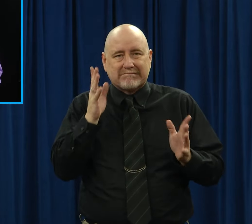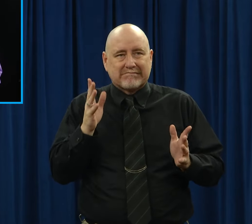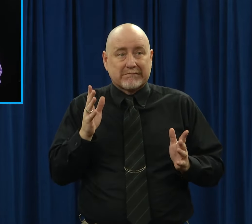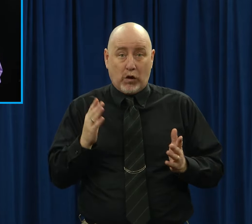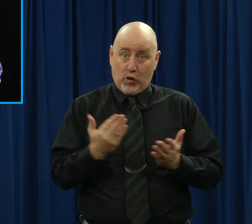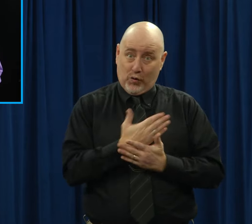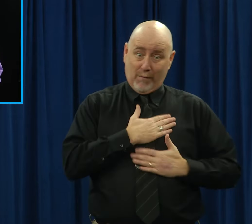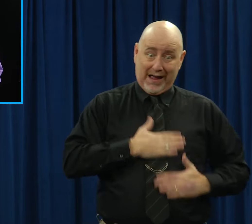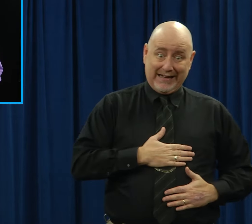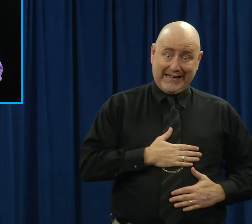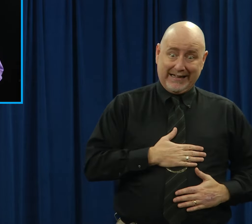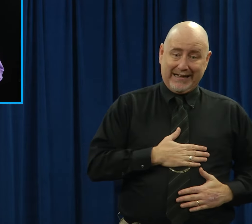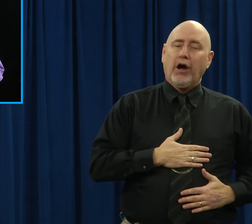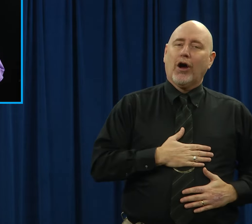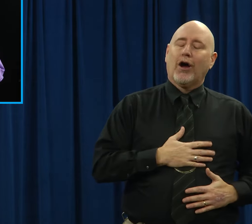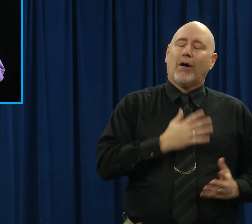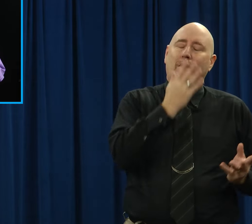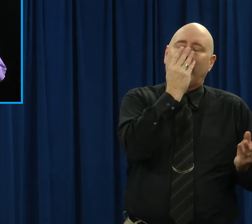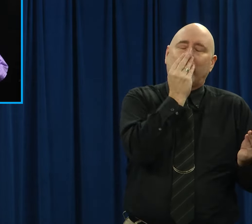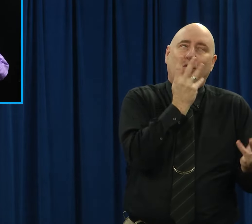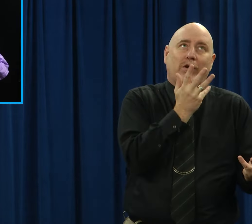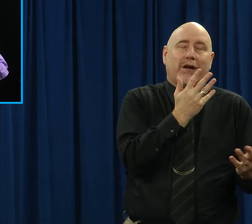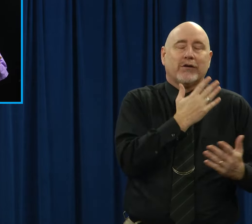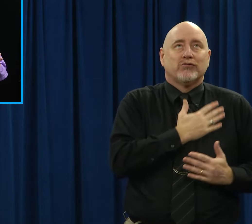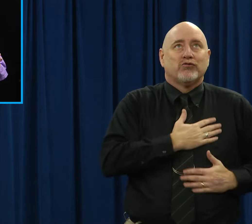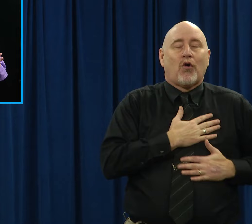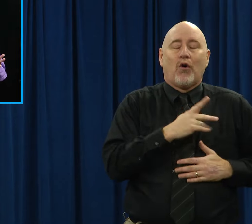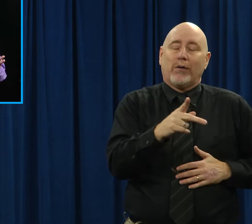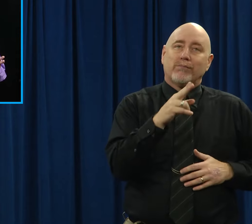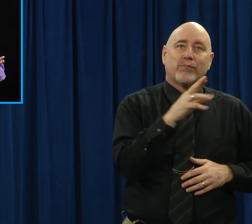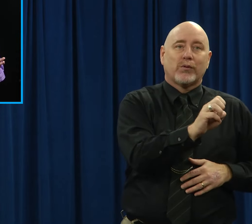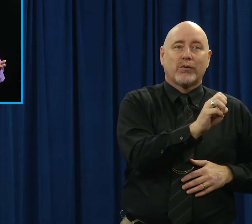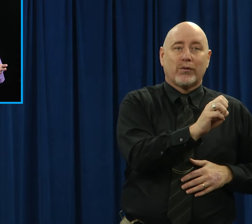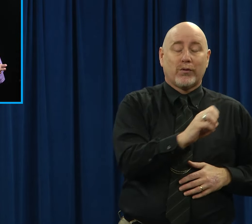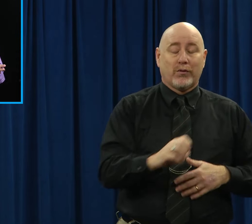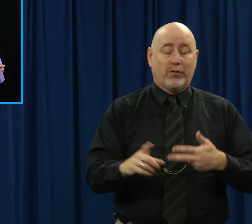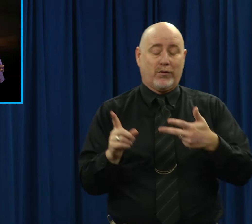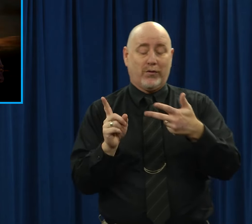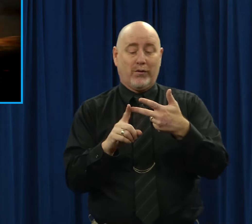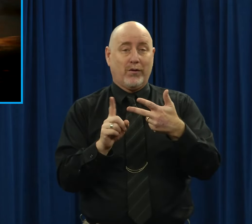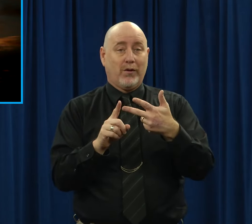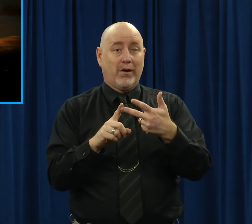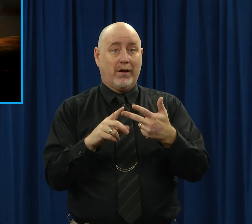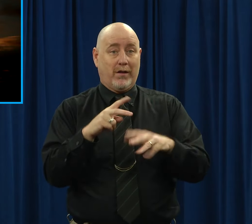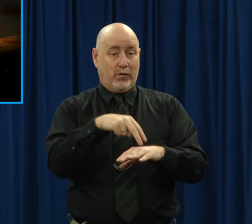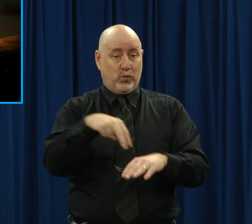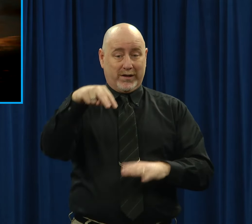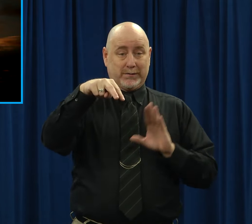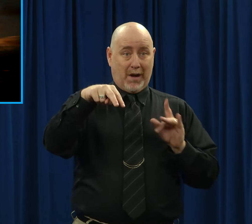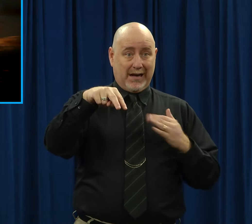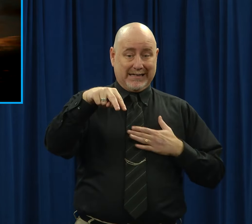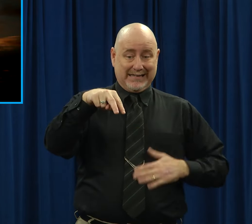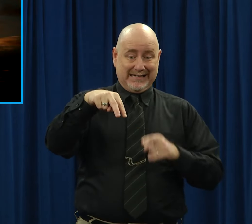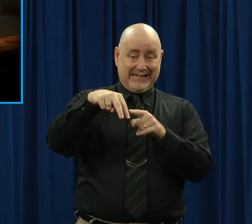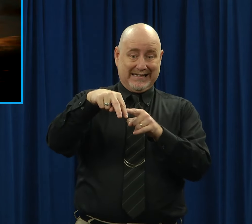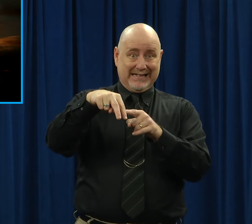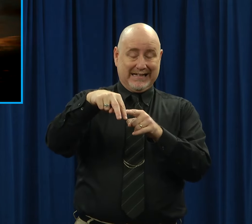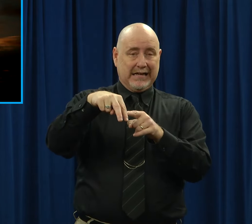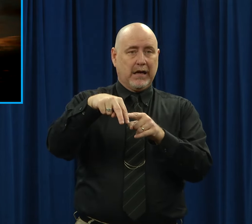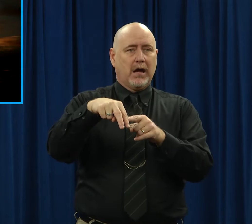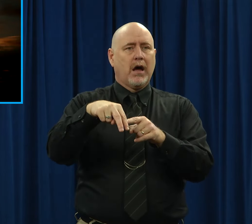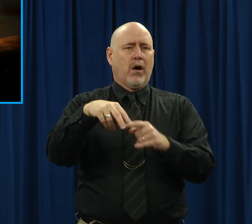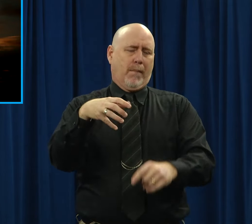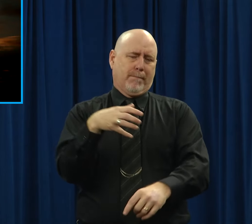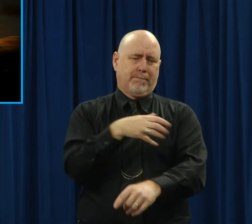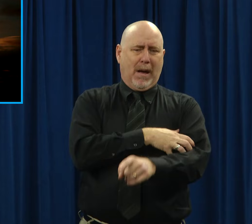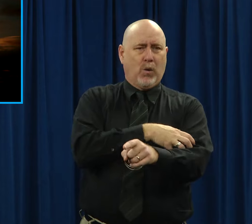and vile. The new body will be a thing of beauty and joy and purity. Thirdly, the resurrected body, he says,